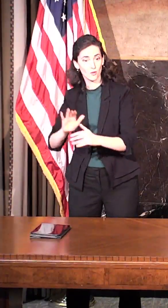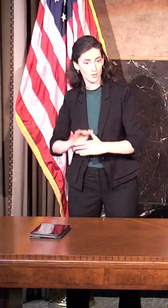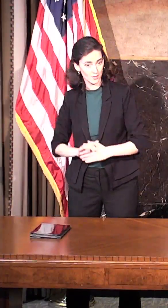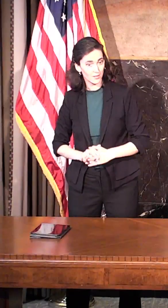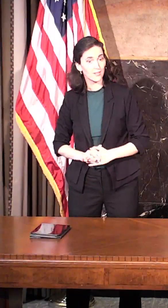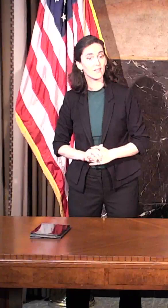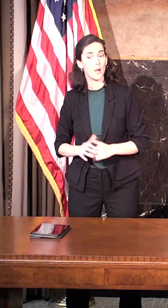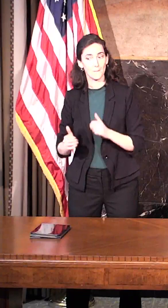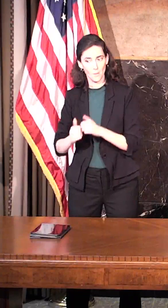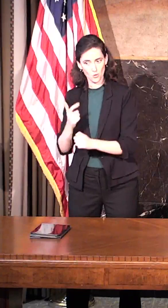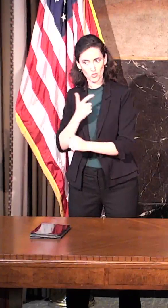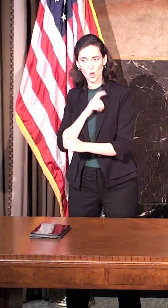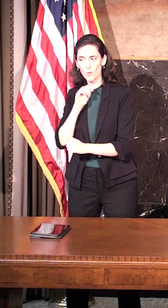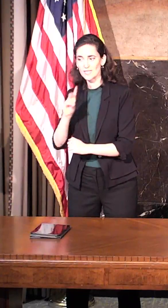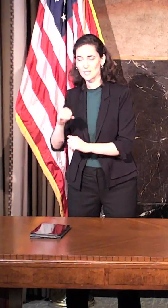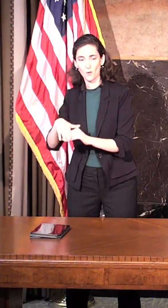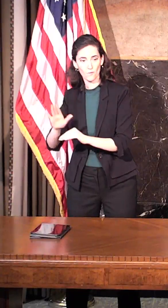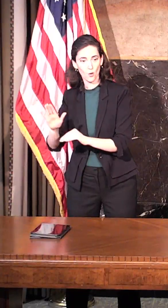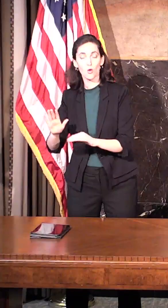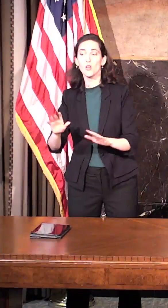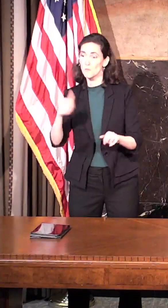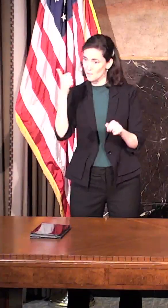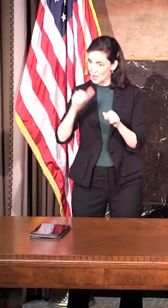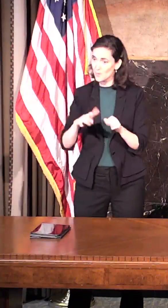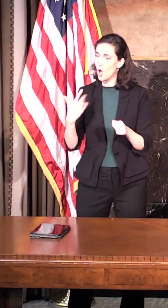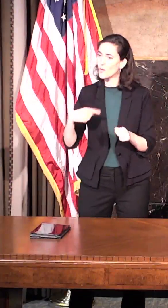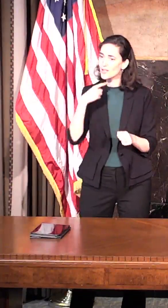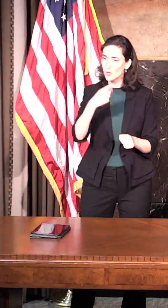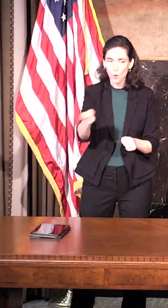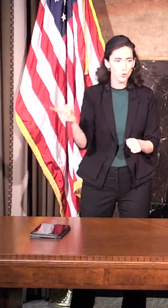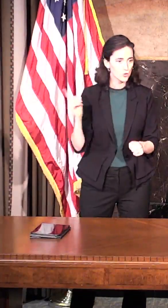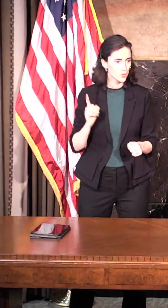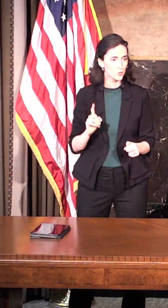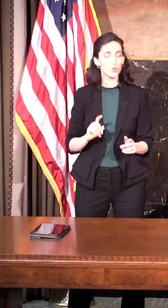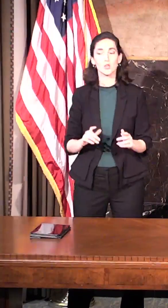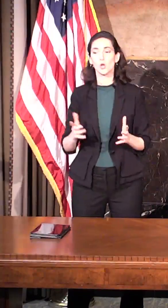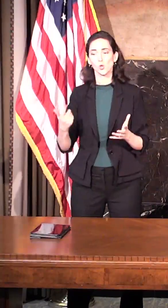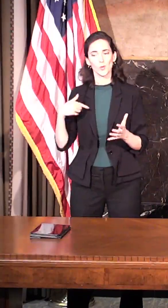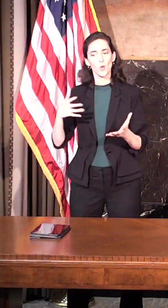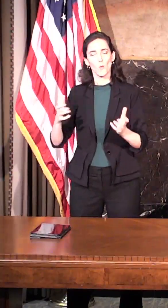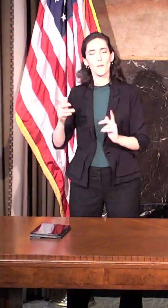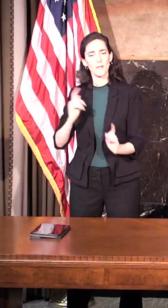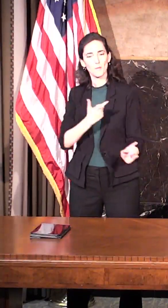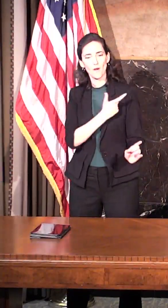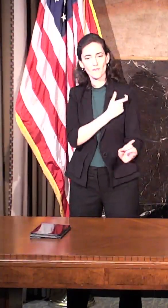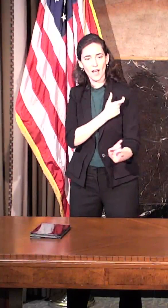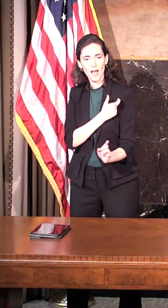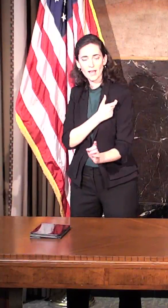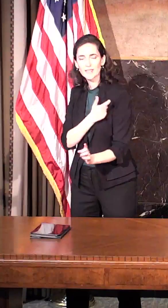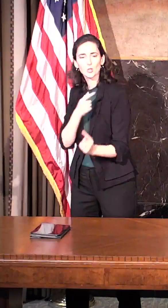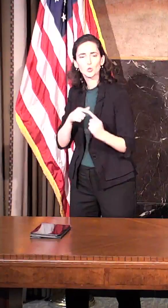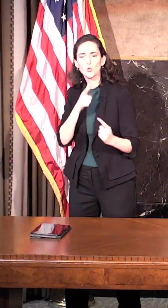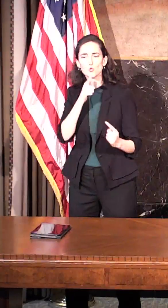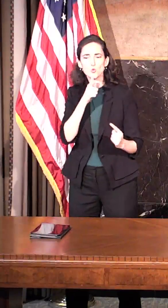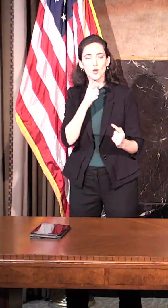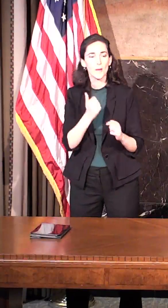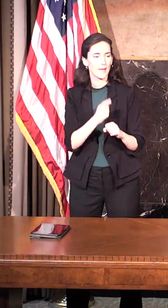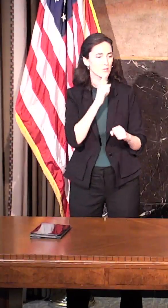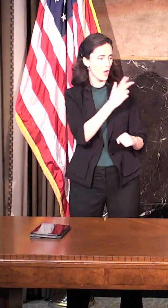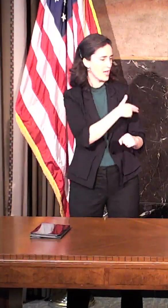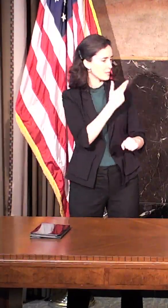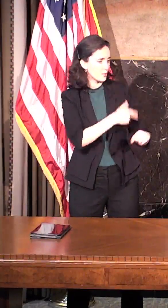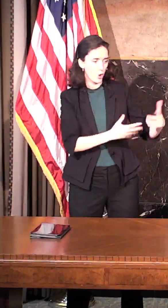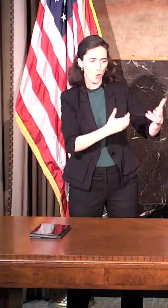And so we always told you we wanted to vaccine people to make sure that we were preserving capacity in our hospital and